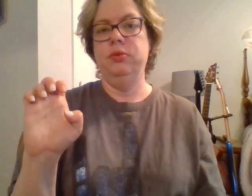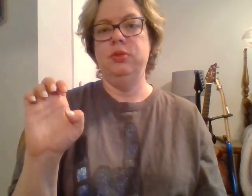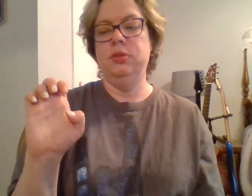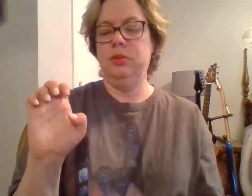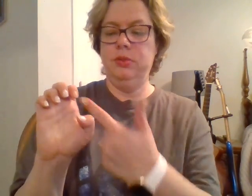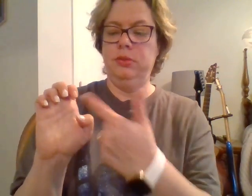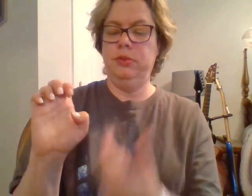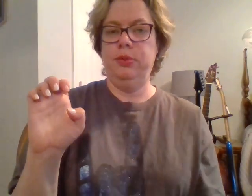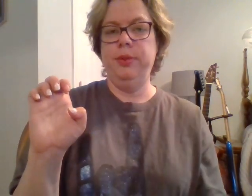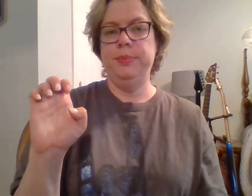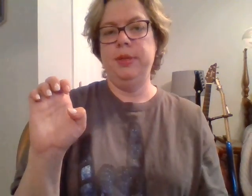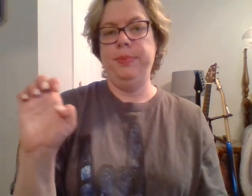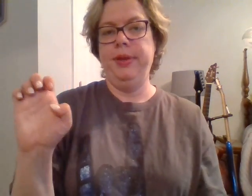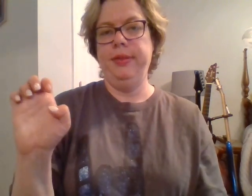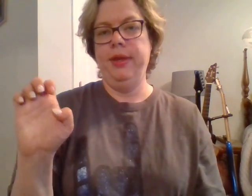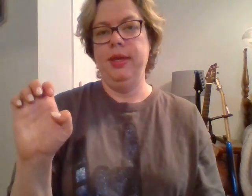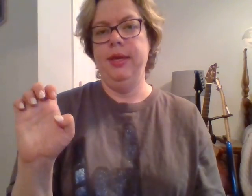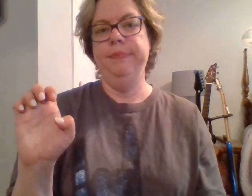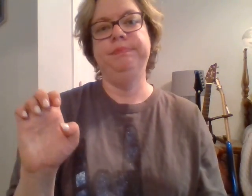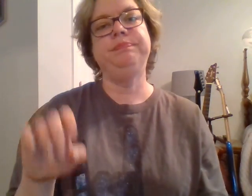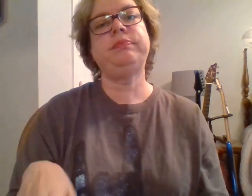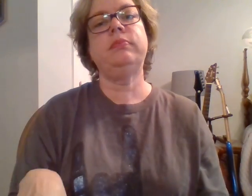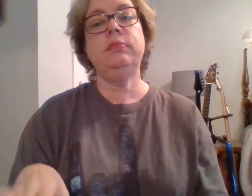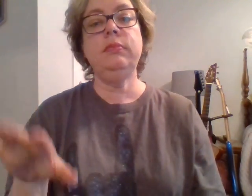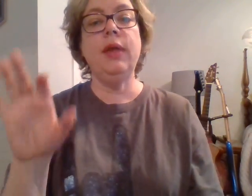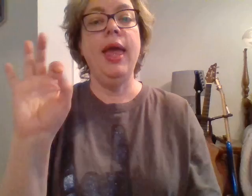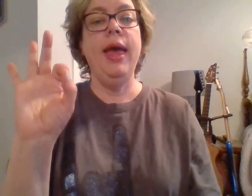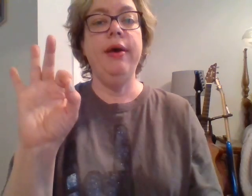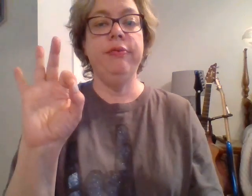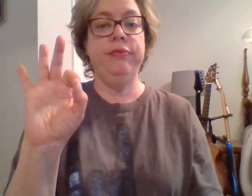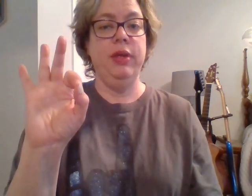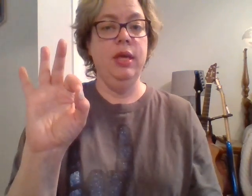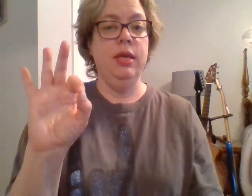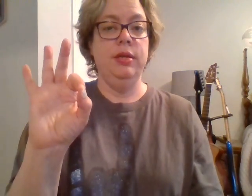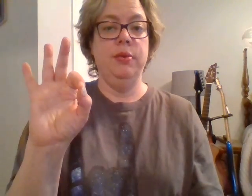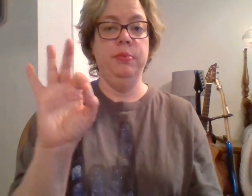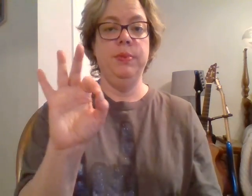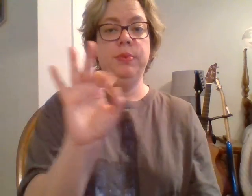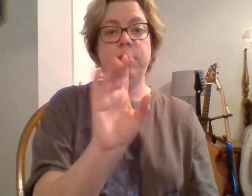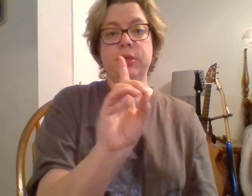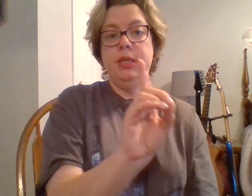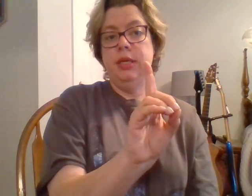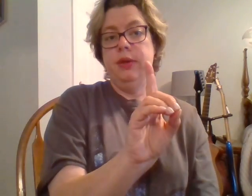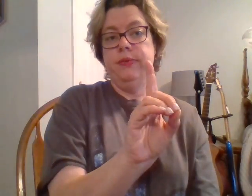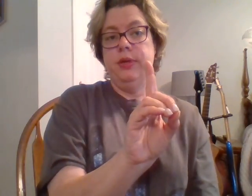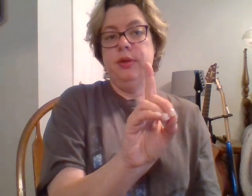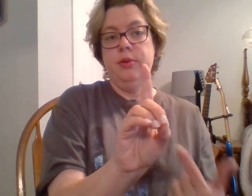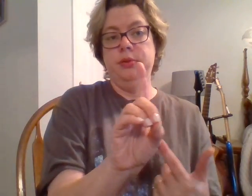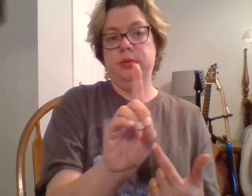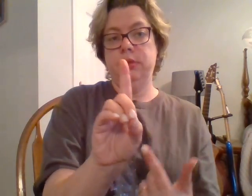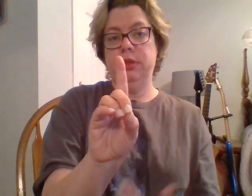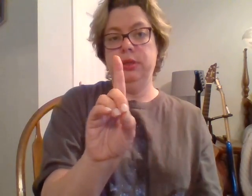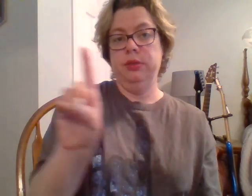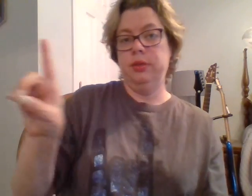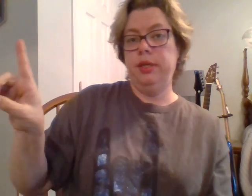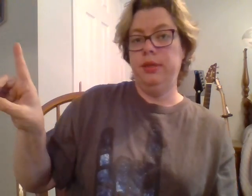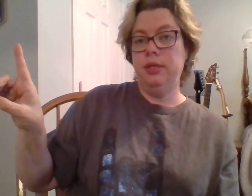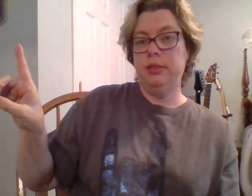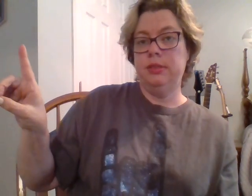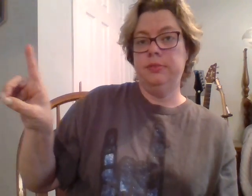just crimped up like that. E. F. Now remember our D over here? It looked like this.